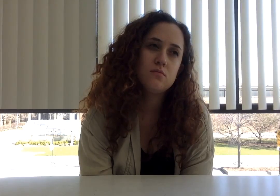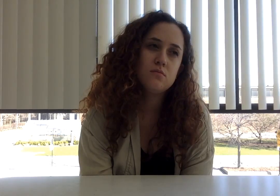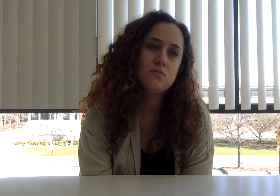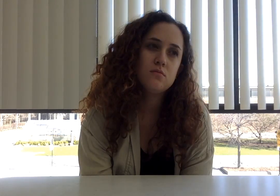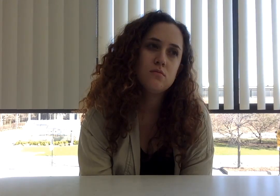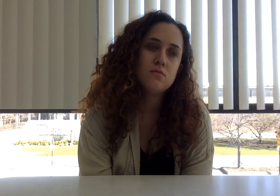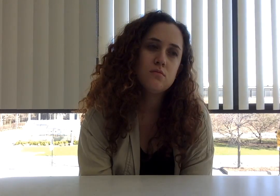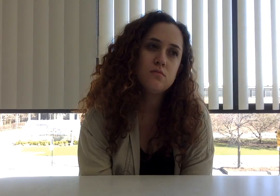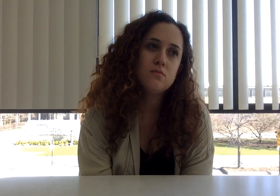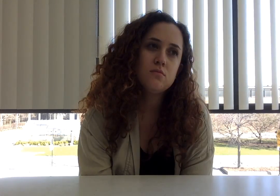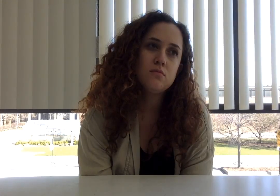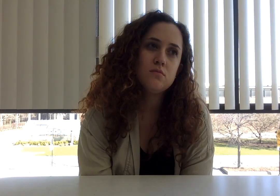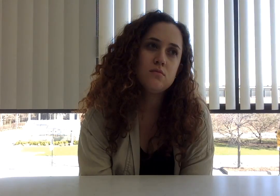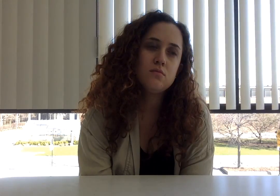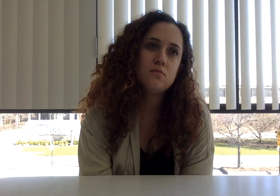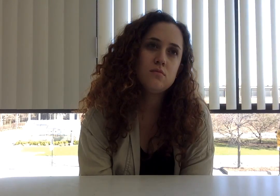pretty much just do this.